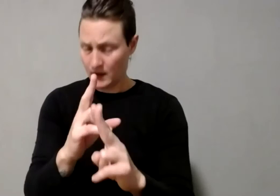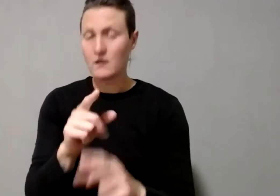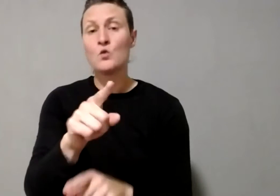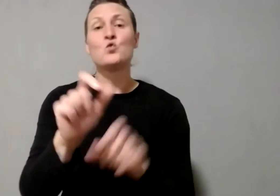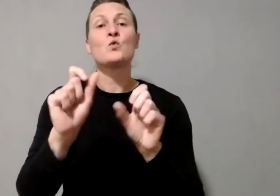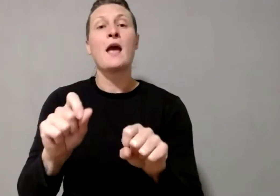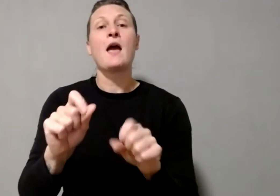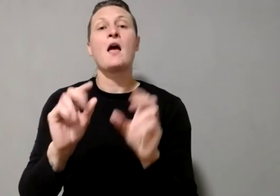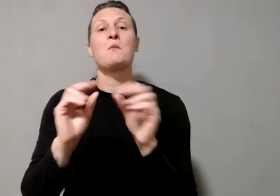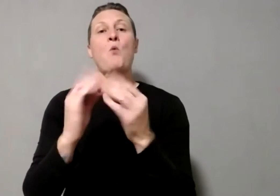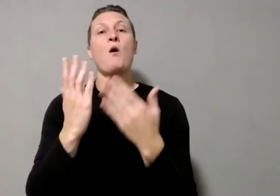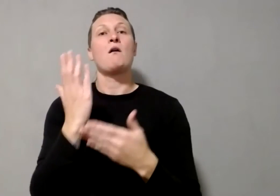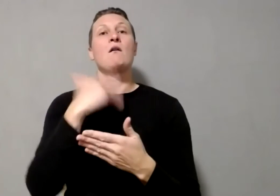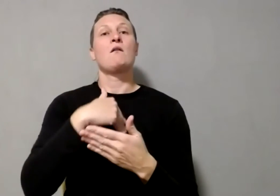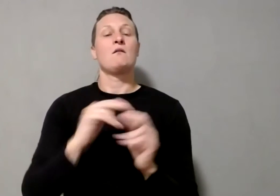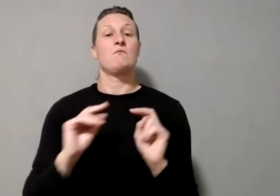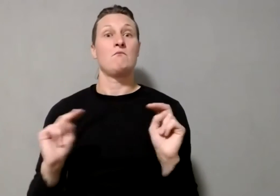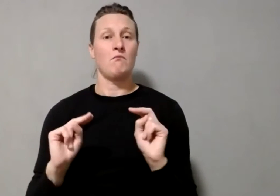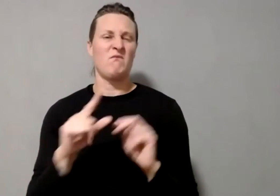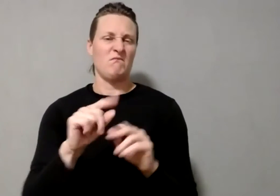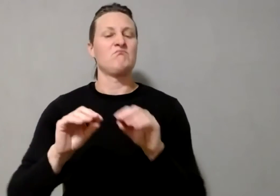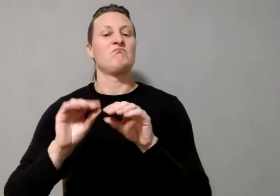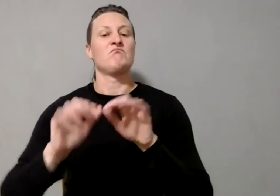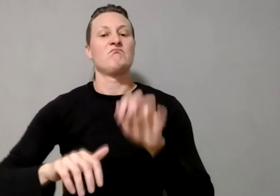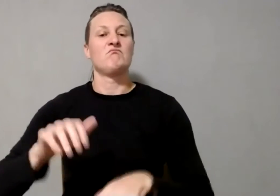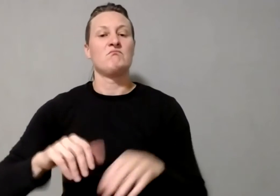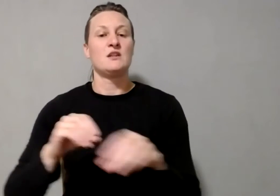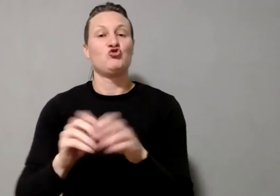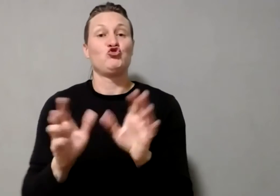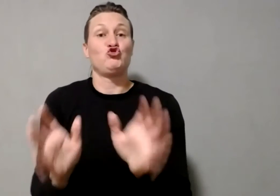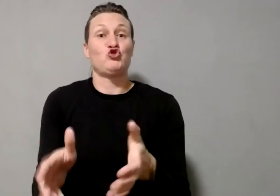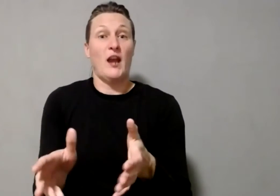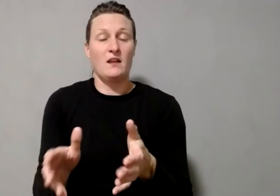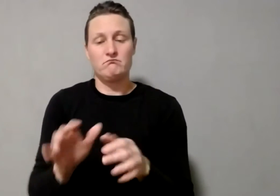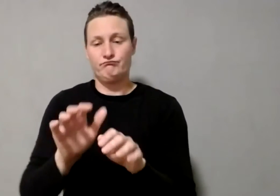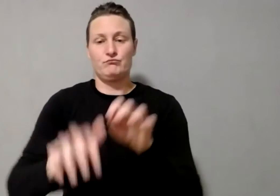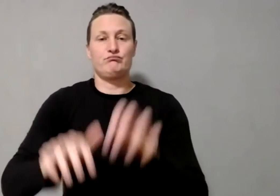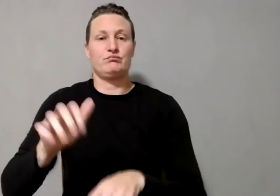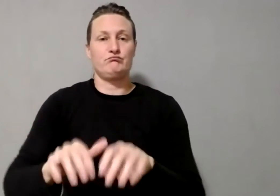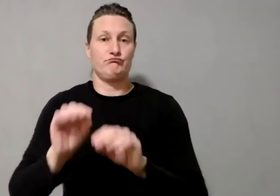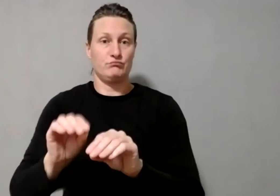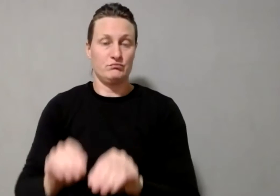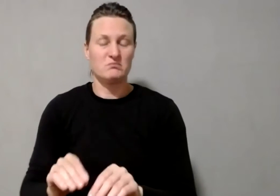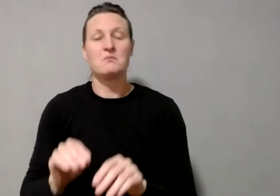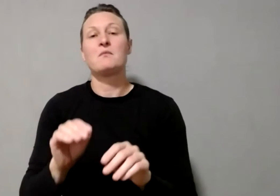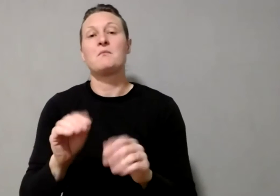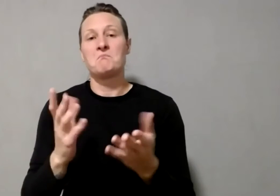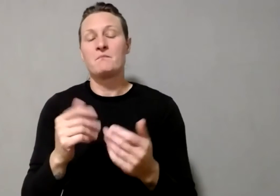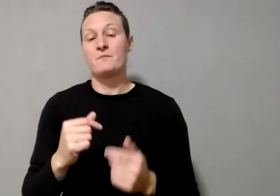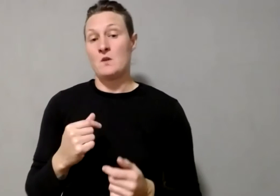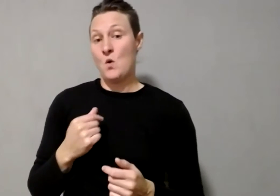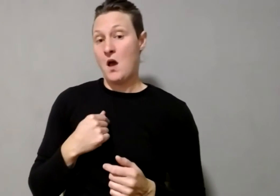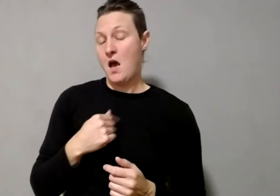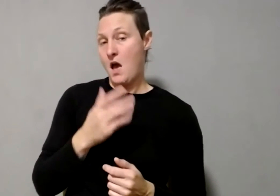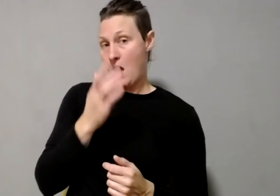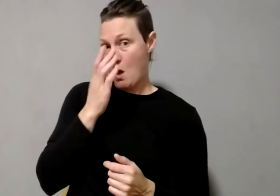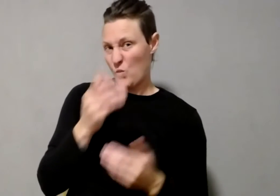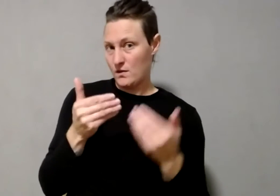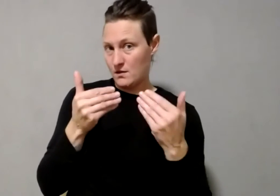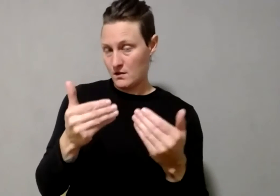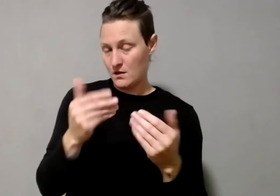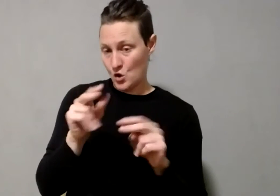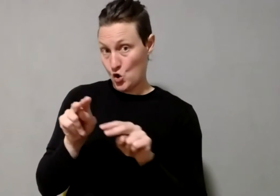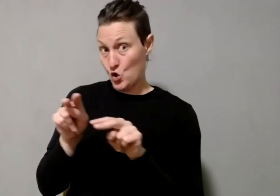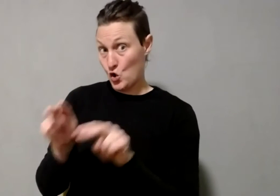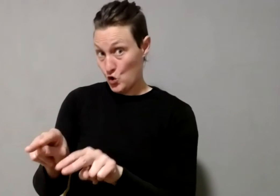can respond to questions that way. I might just start pulling from a couple questions, because there's really, really great ones popping